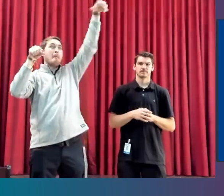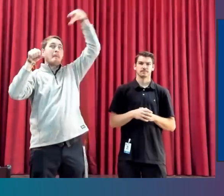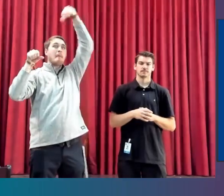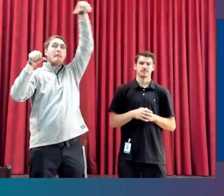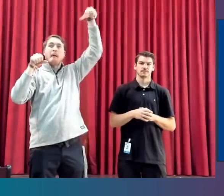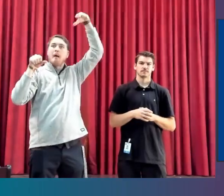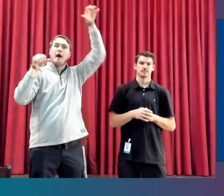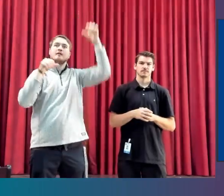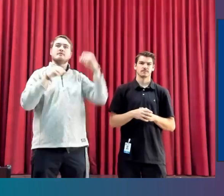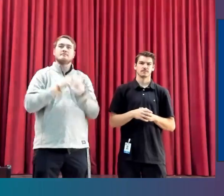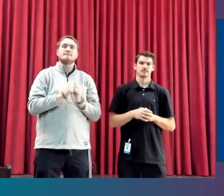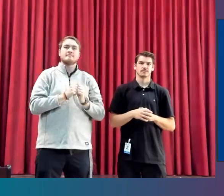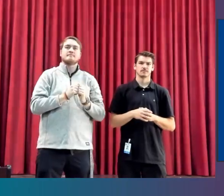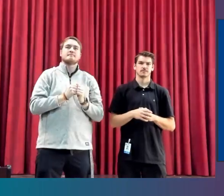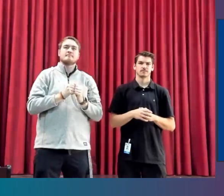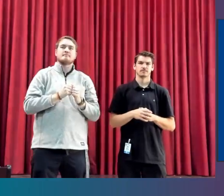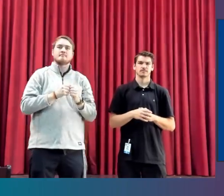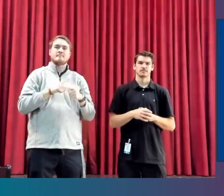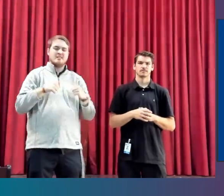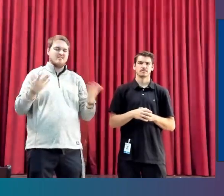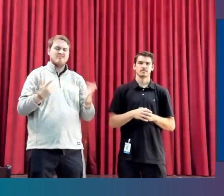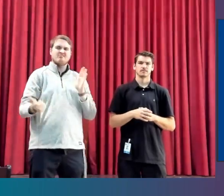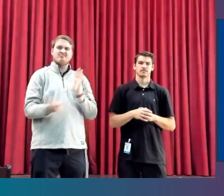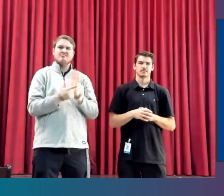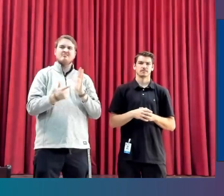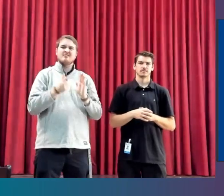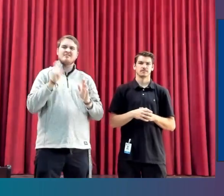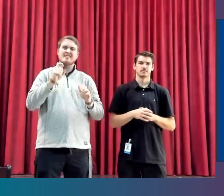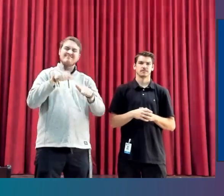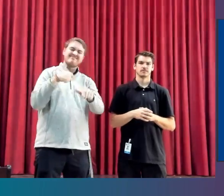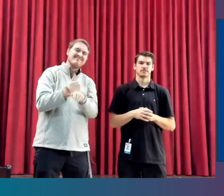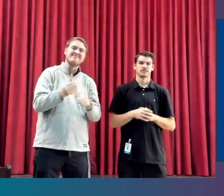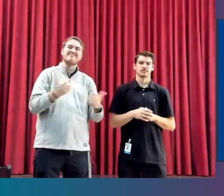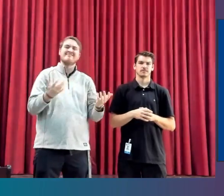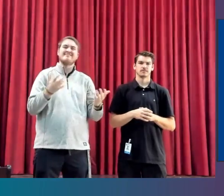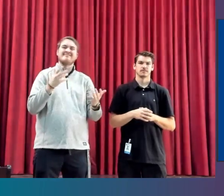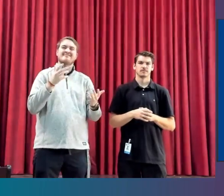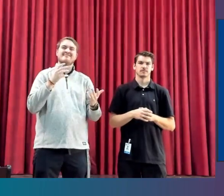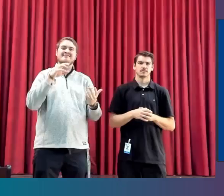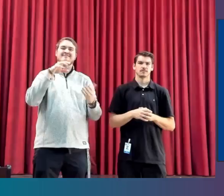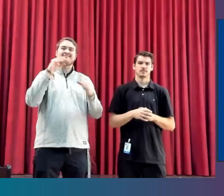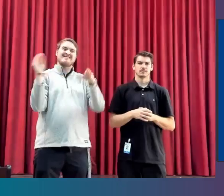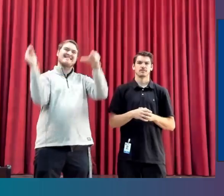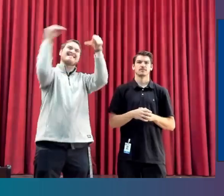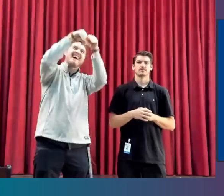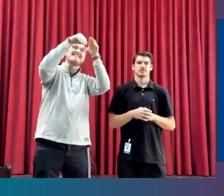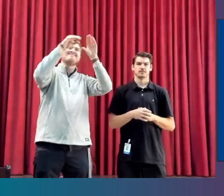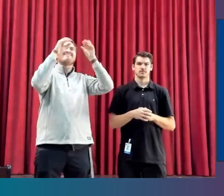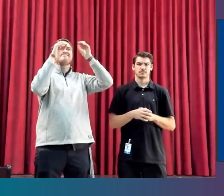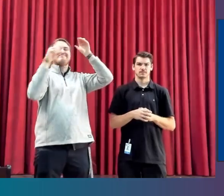So she's wondering about deaf housing that already has doorbells